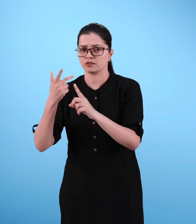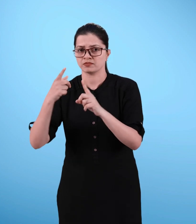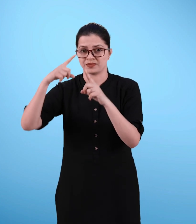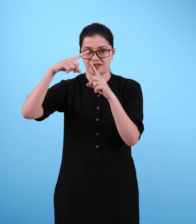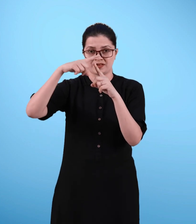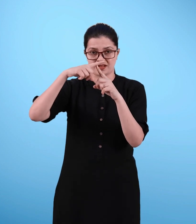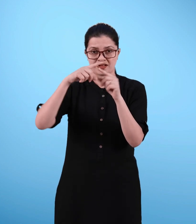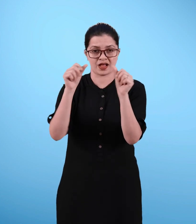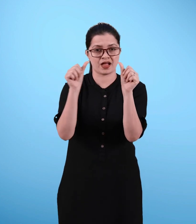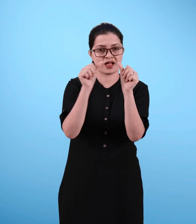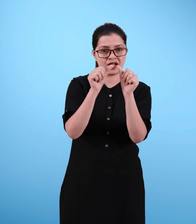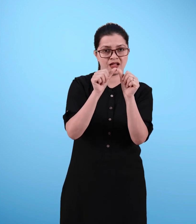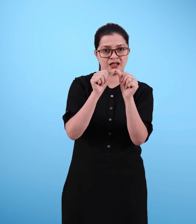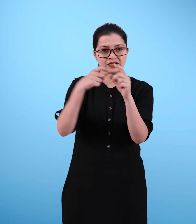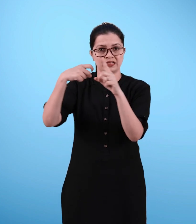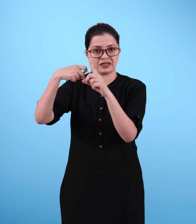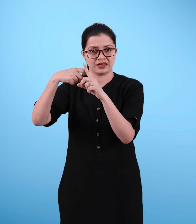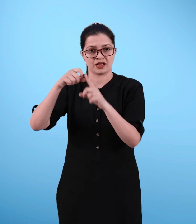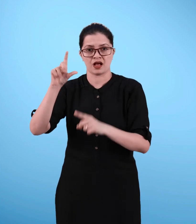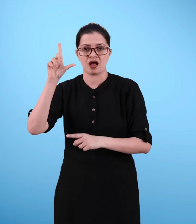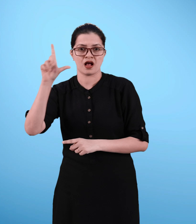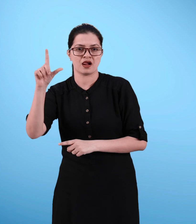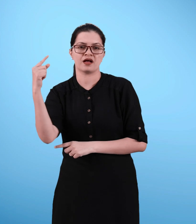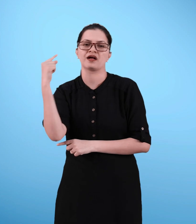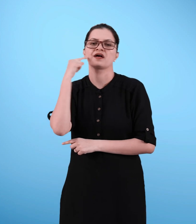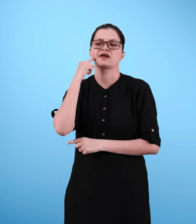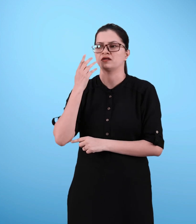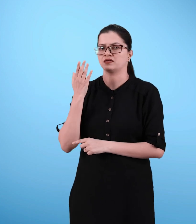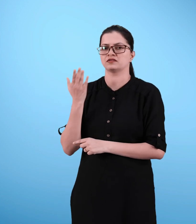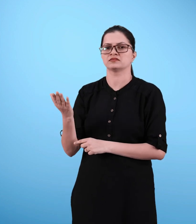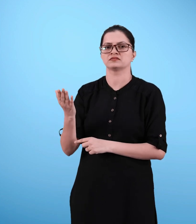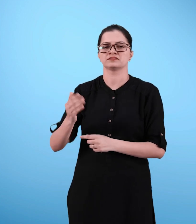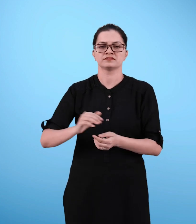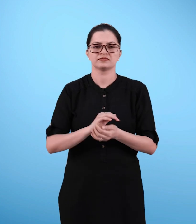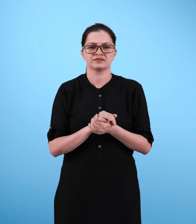Also called tuckly. Stop.